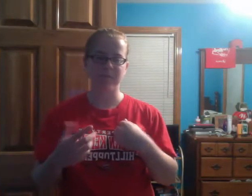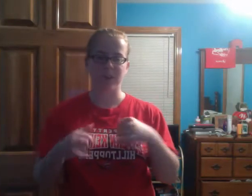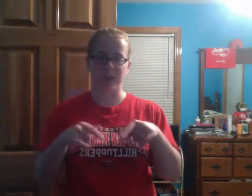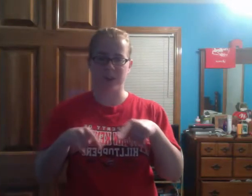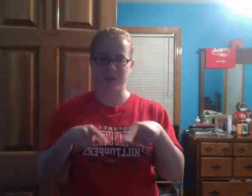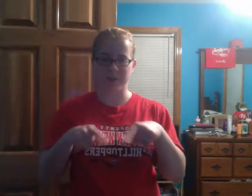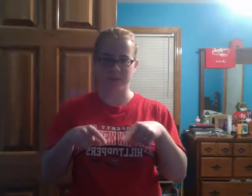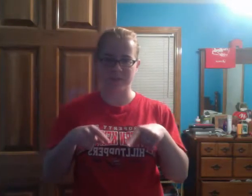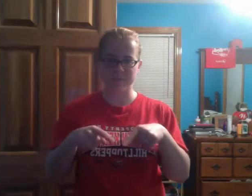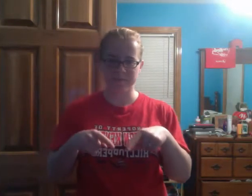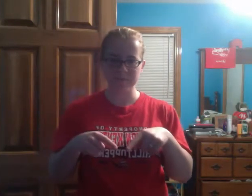nervous